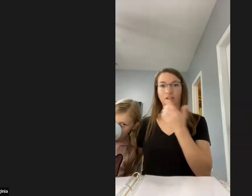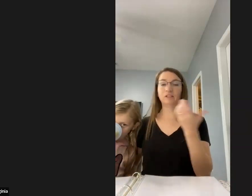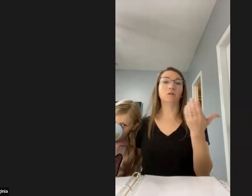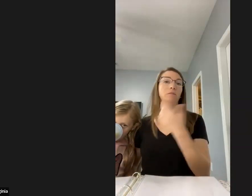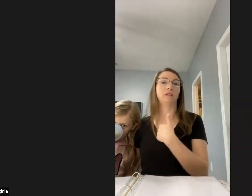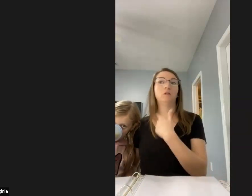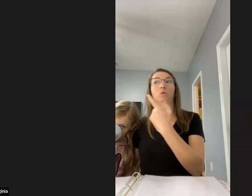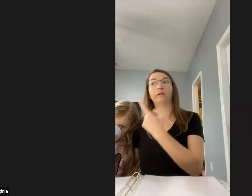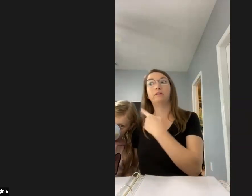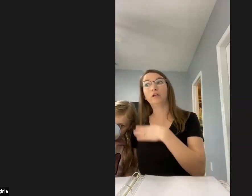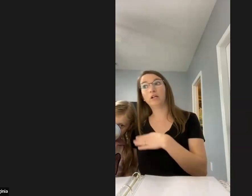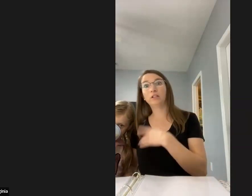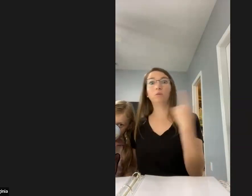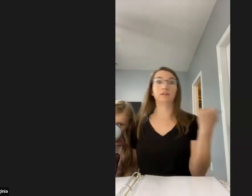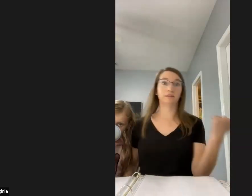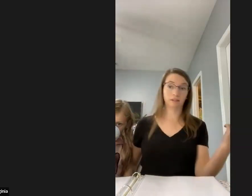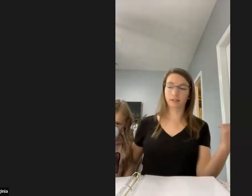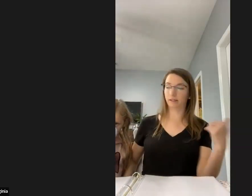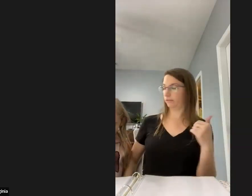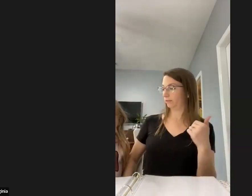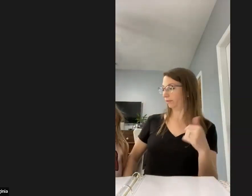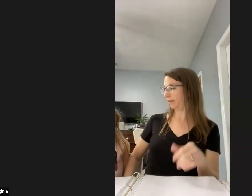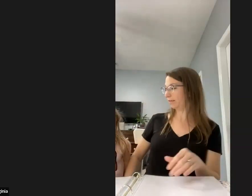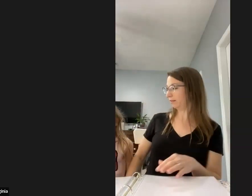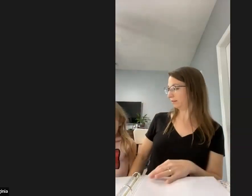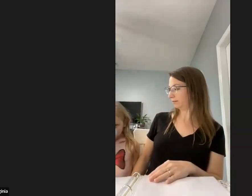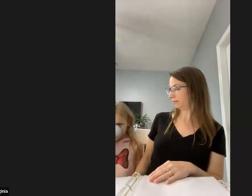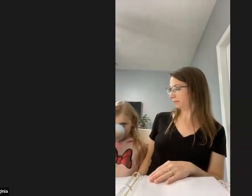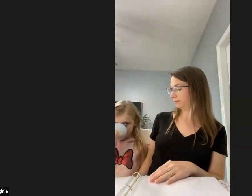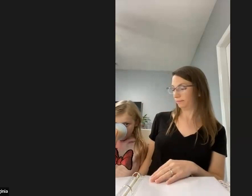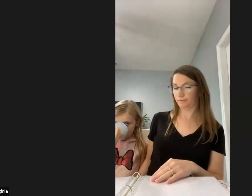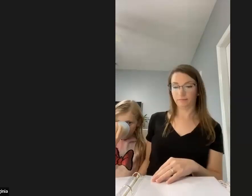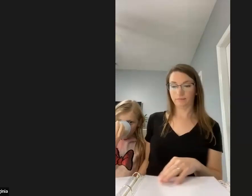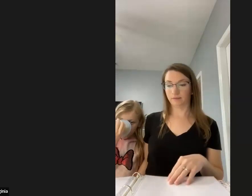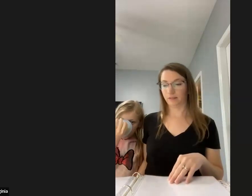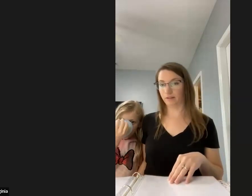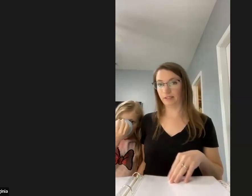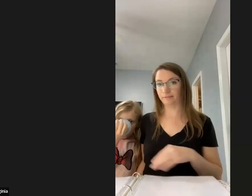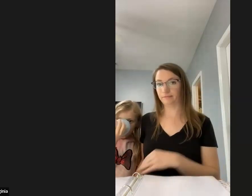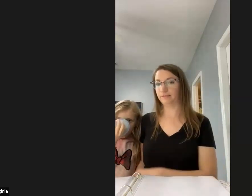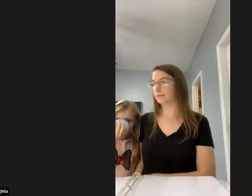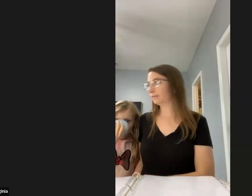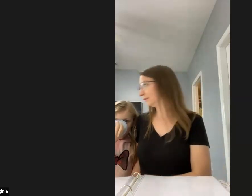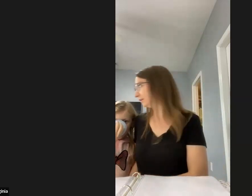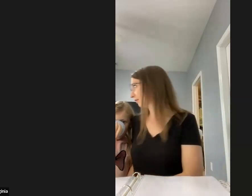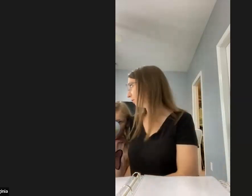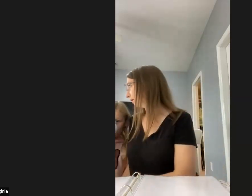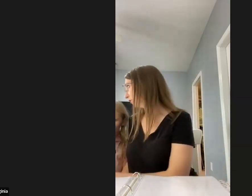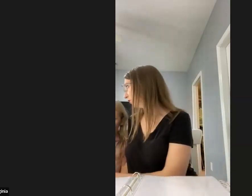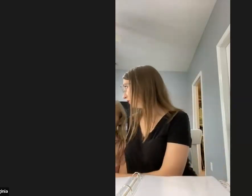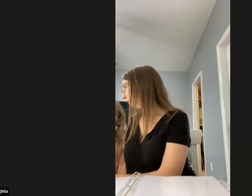Right. So me, one daughter, one son. Okay. All right. You can watch your show.